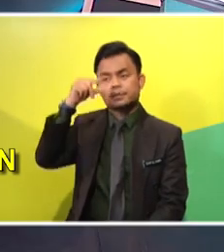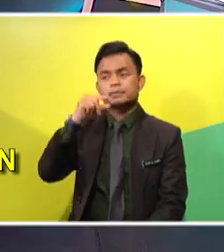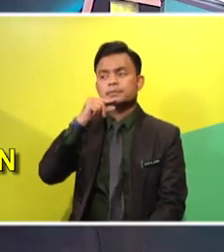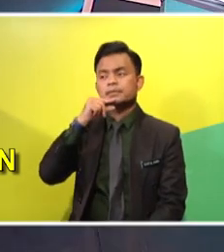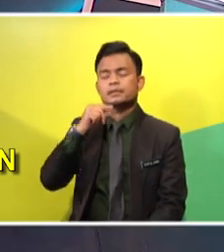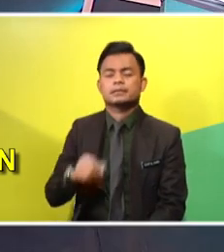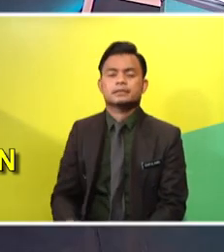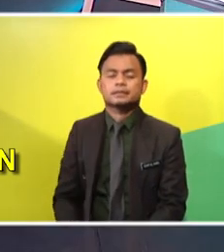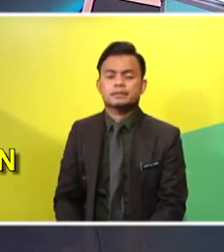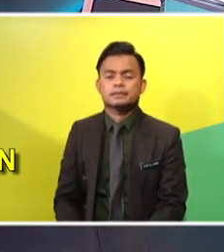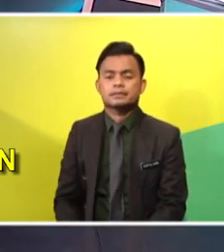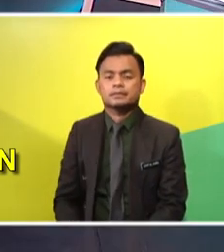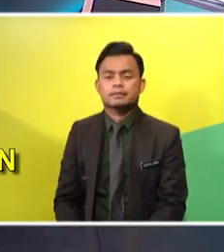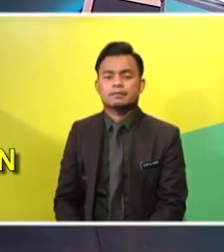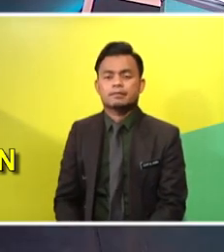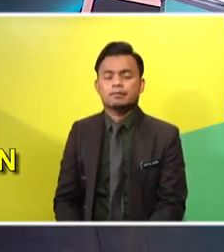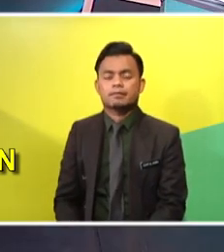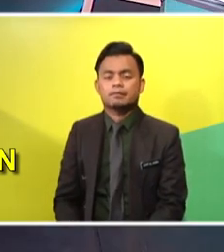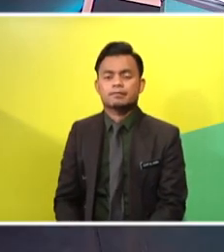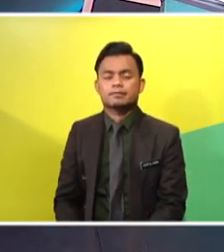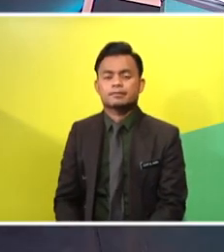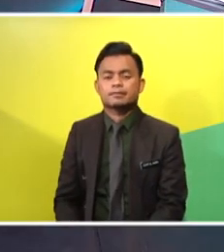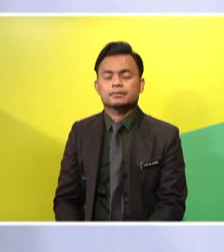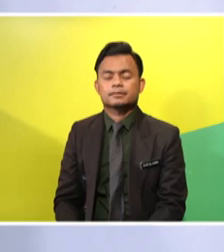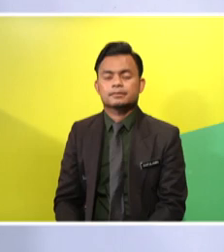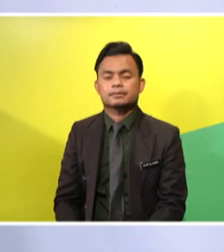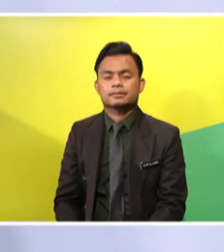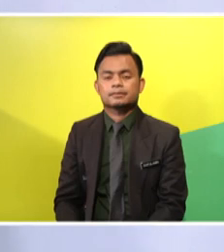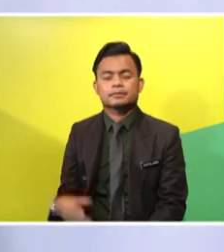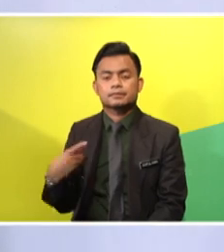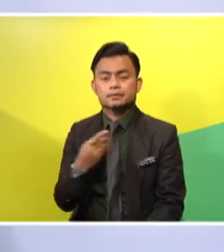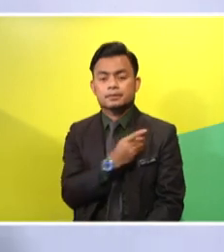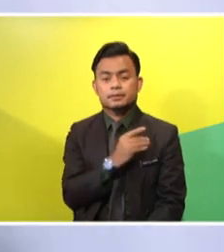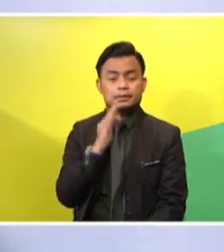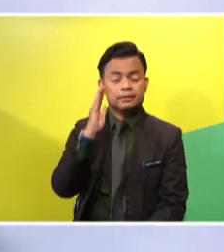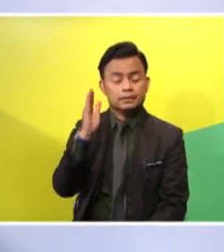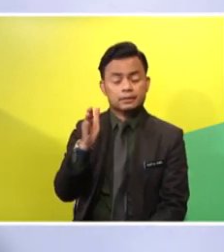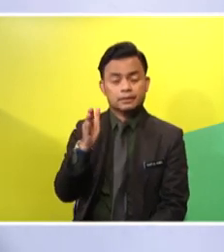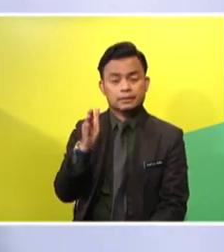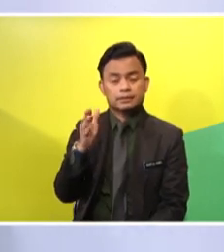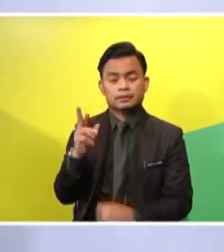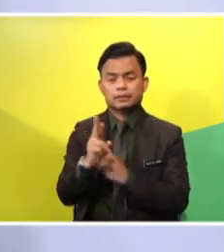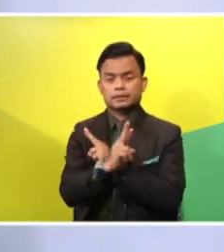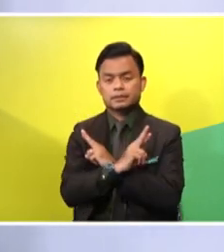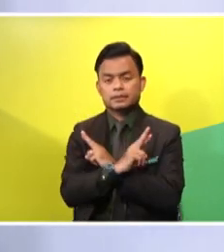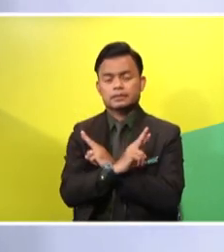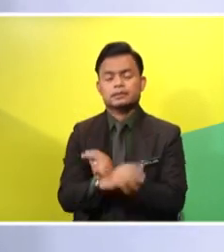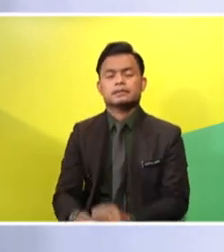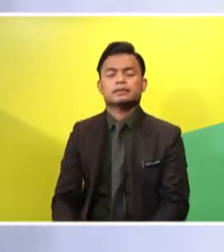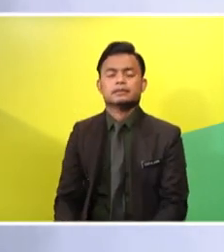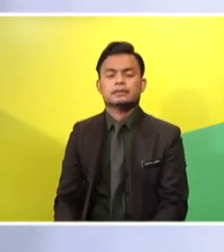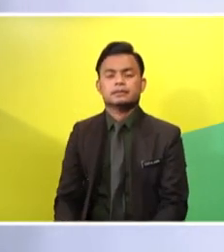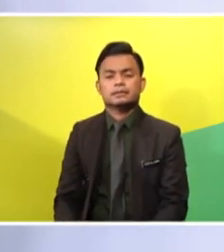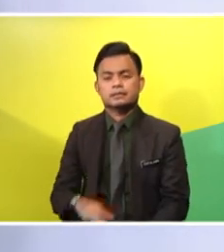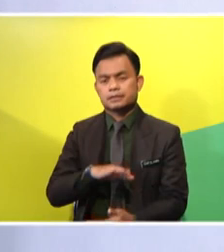very well done. To okay, both our pupils, right. And we're going to take a short break. While we take a short break, please